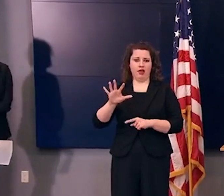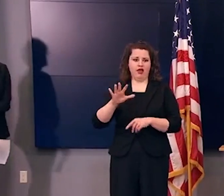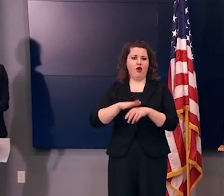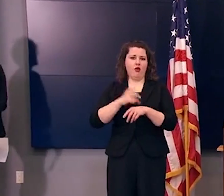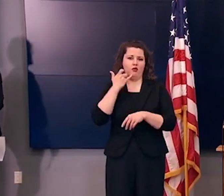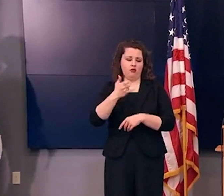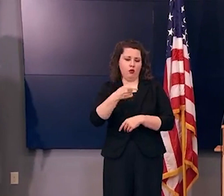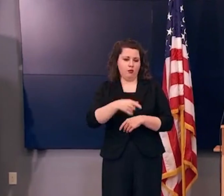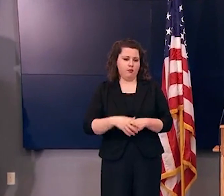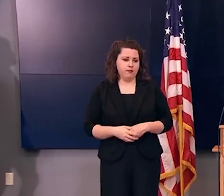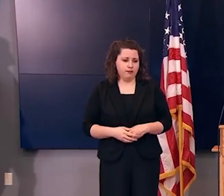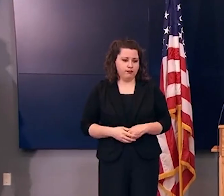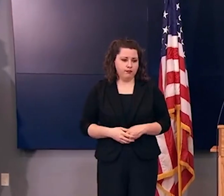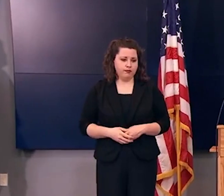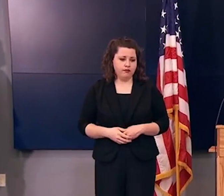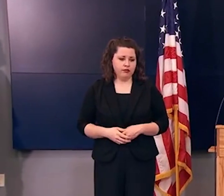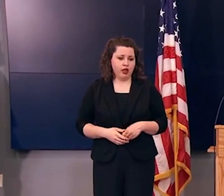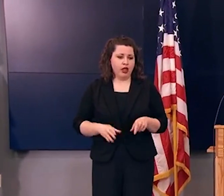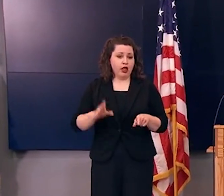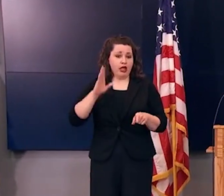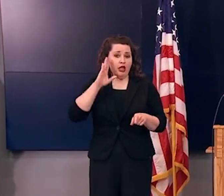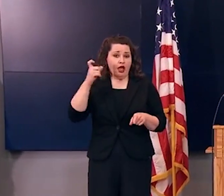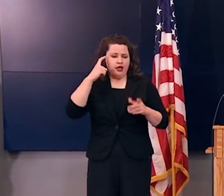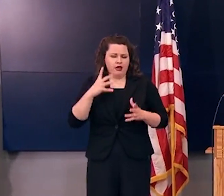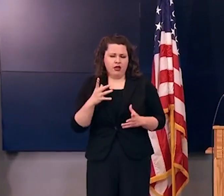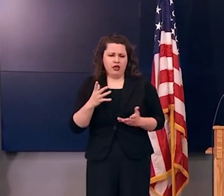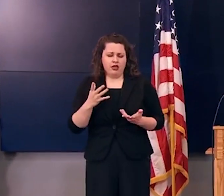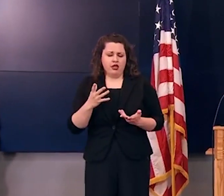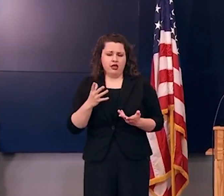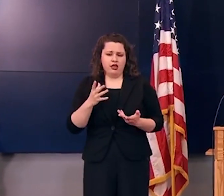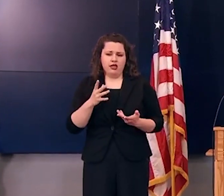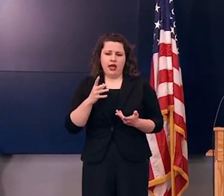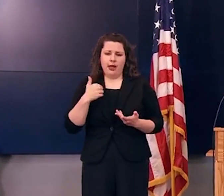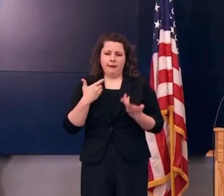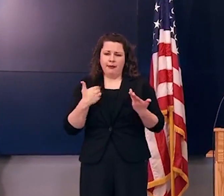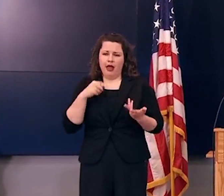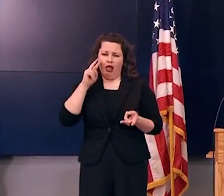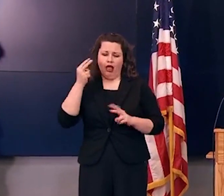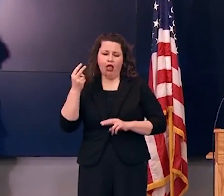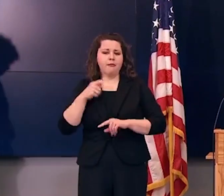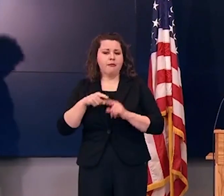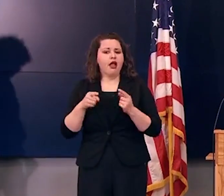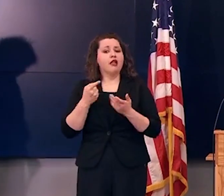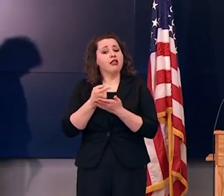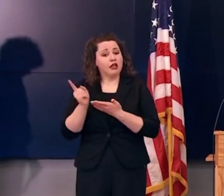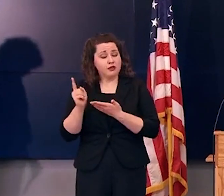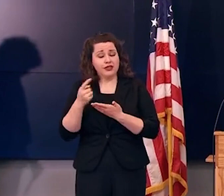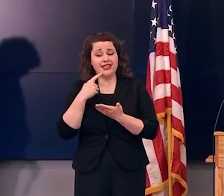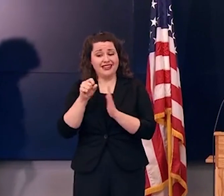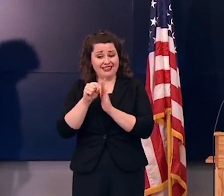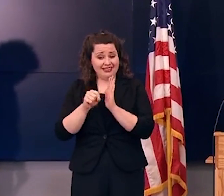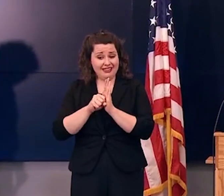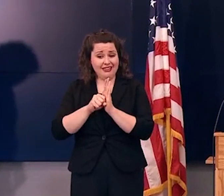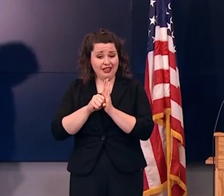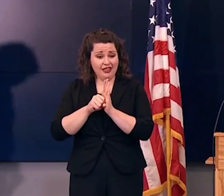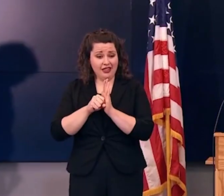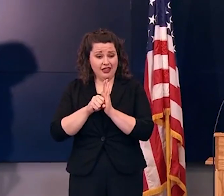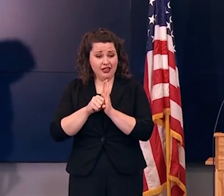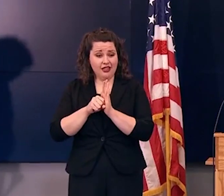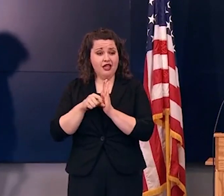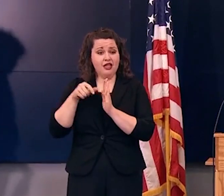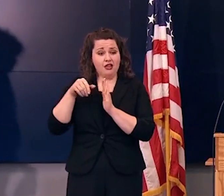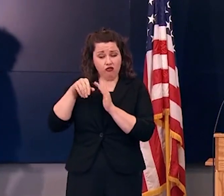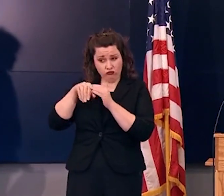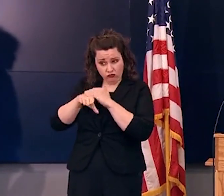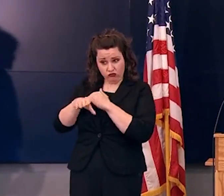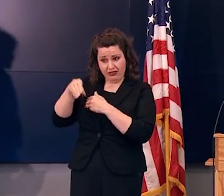Hi, Governor. I'm not sure if I understood this incorrectly, but last week you said the state has been inside these meatpacking